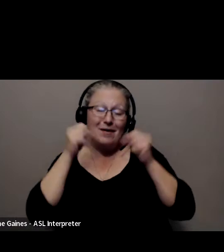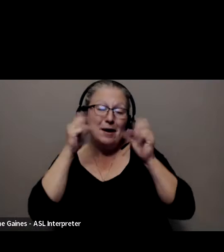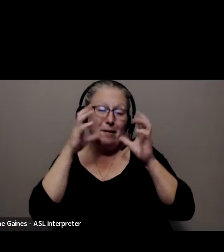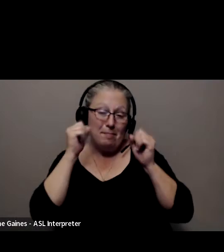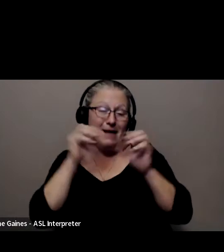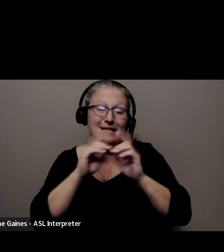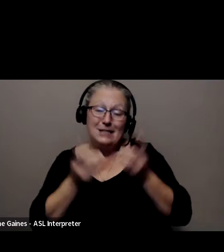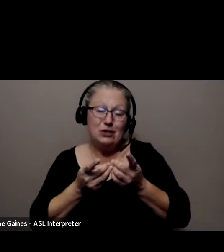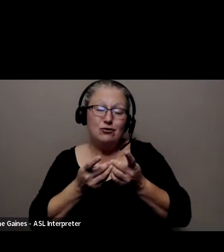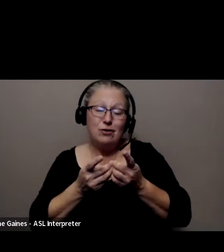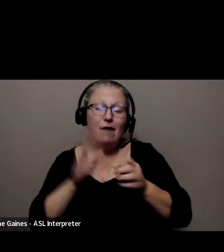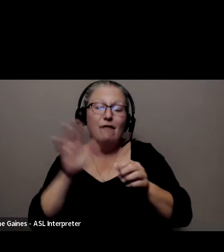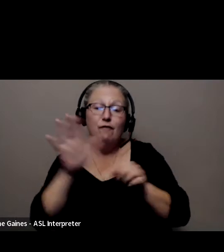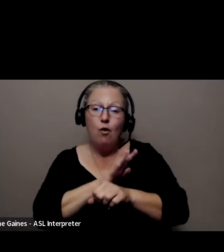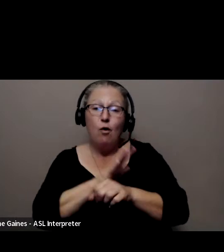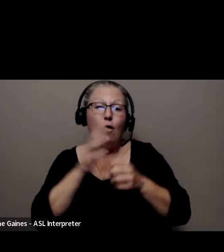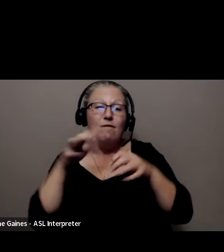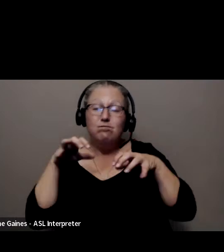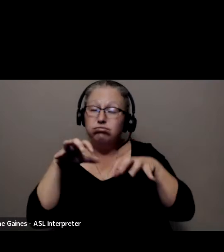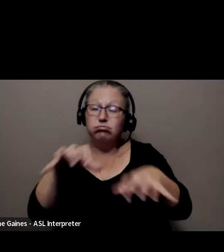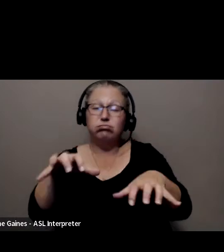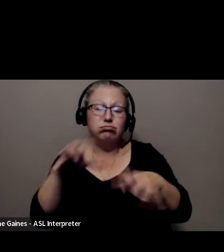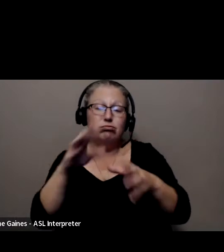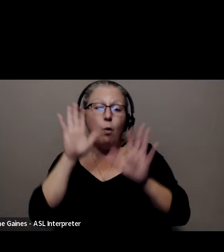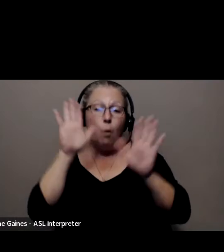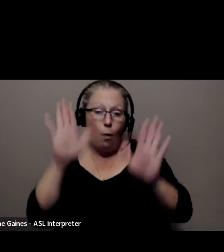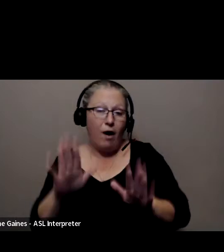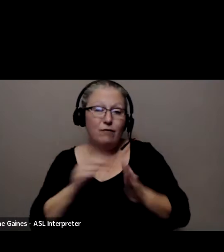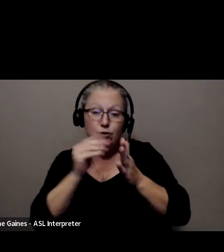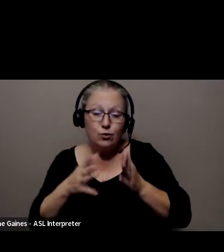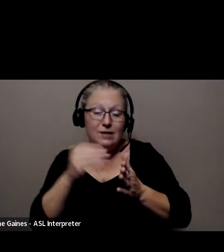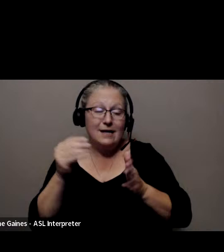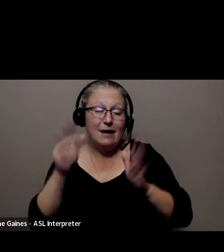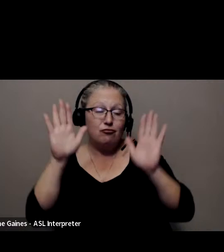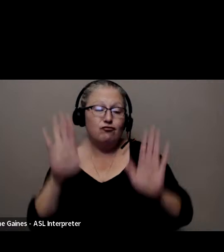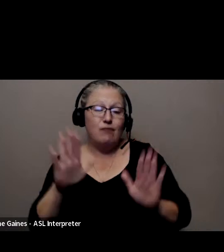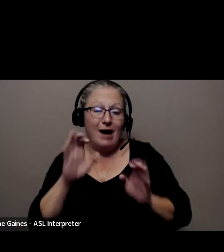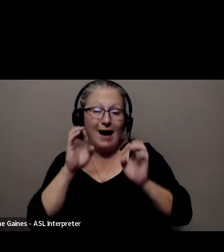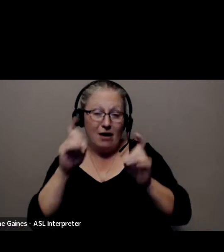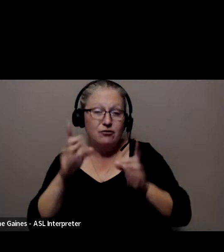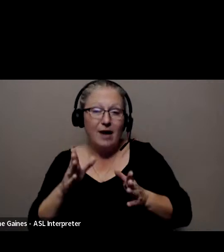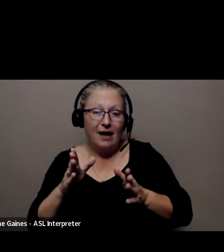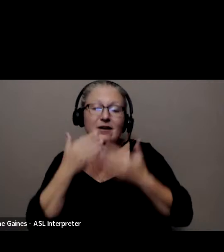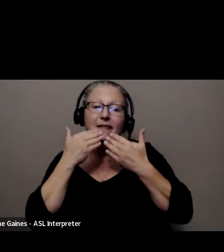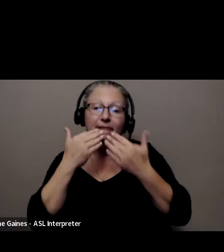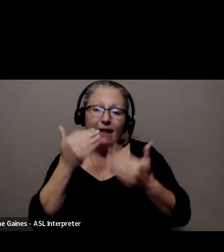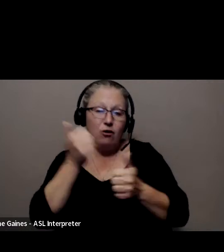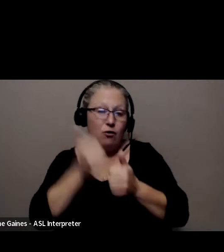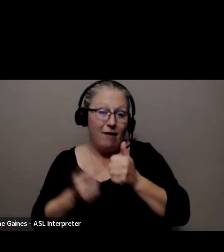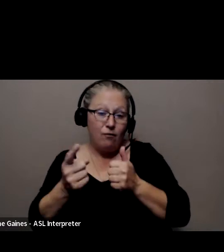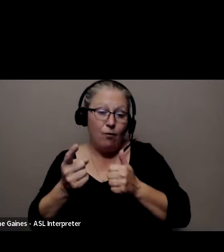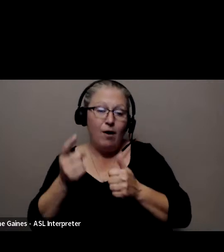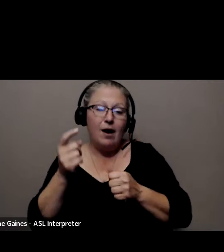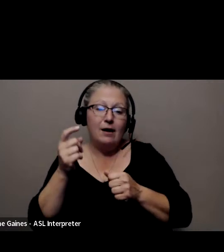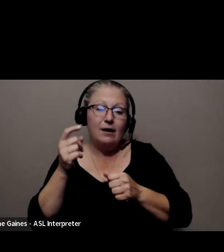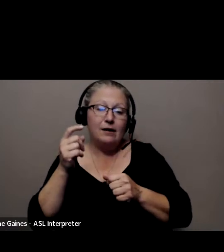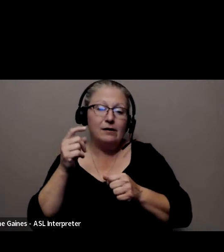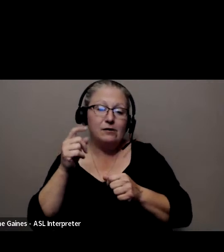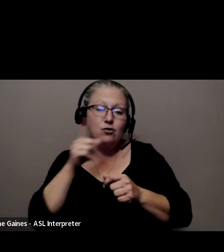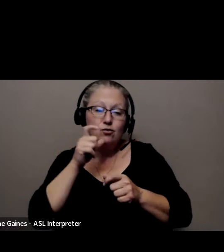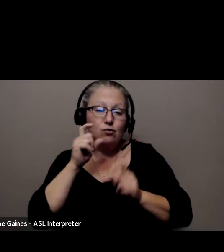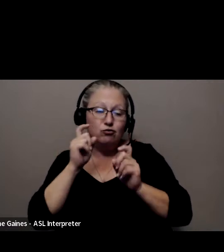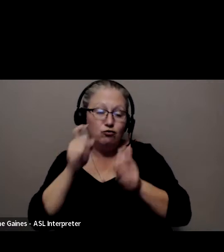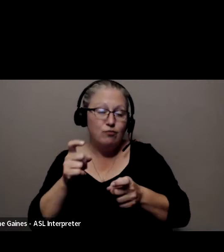district full of wonderful students and great educators. Thank you to everybody that contributes